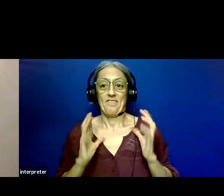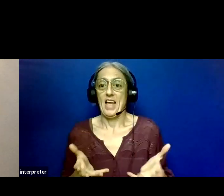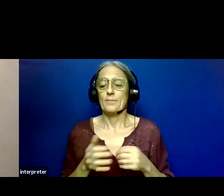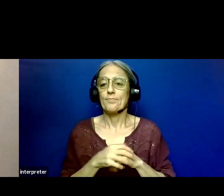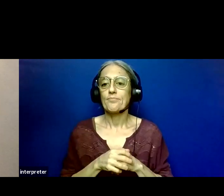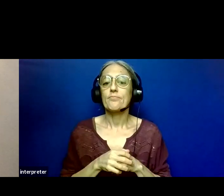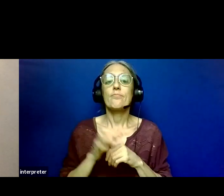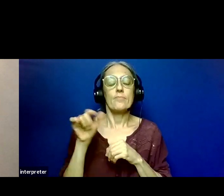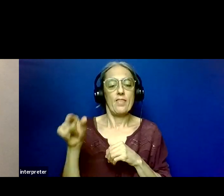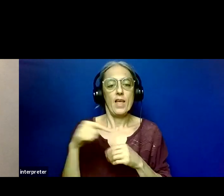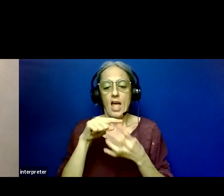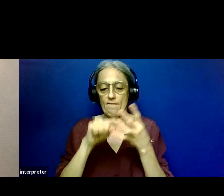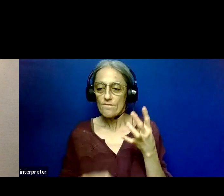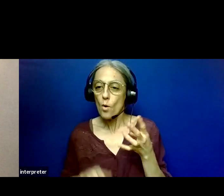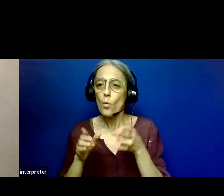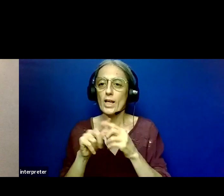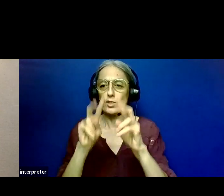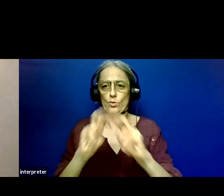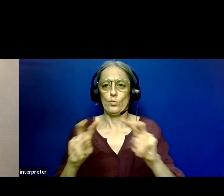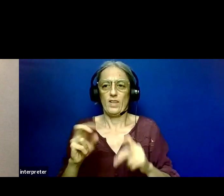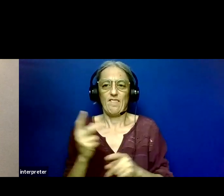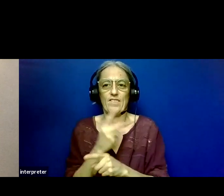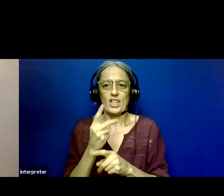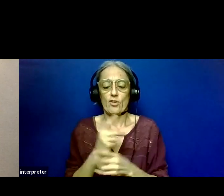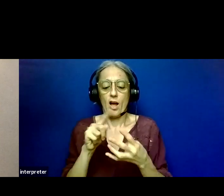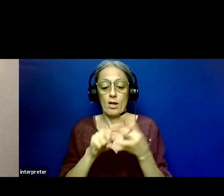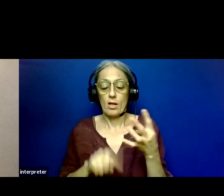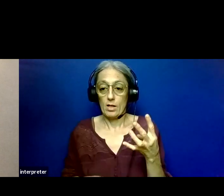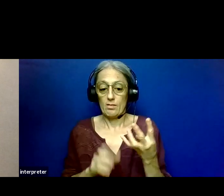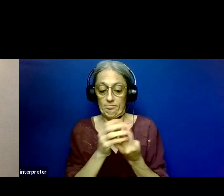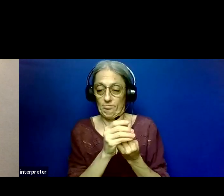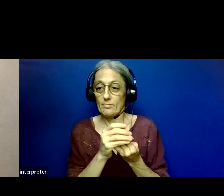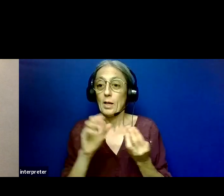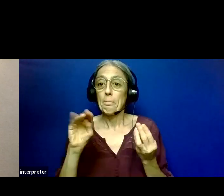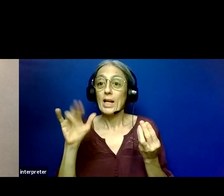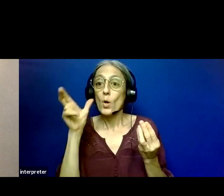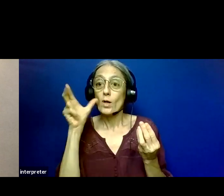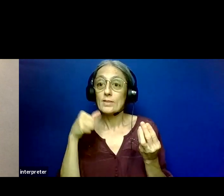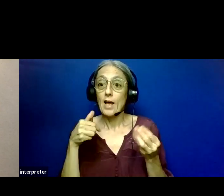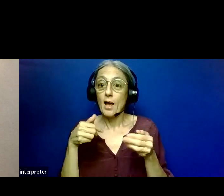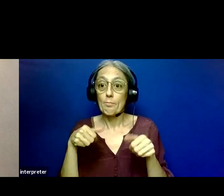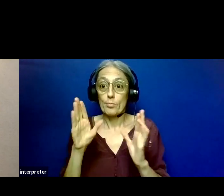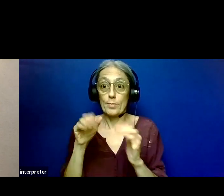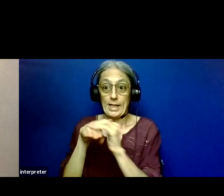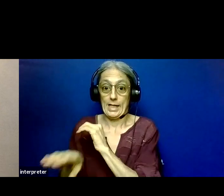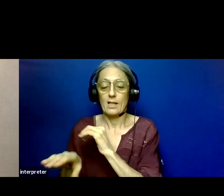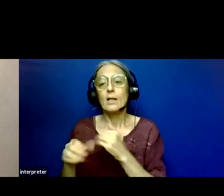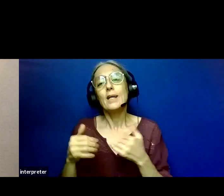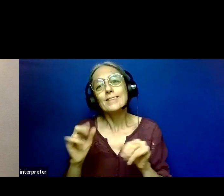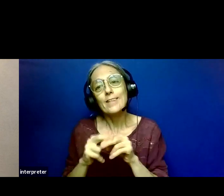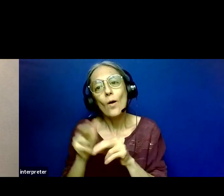assist entities in determining whether a miniature horse can be accommodated in their facility, because they are still a